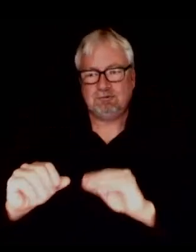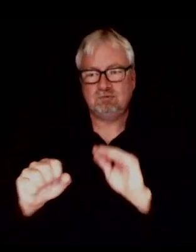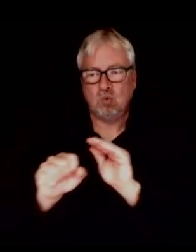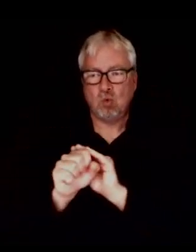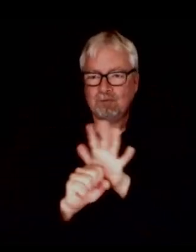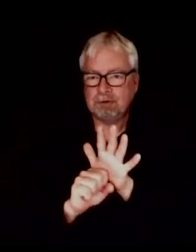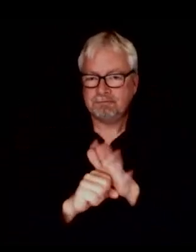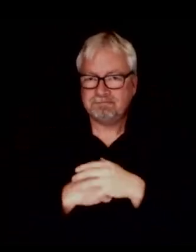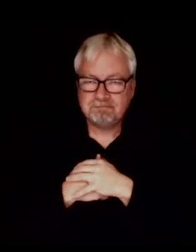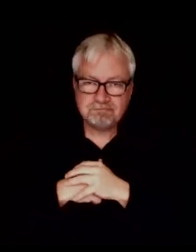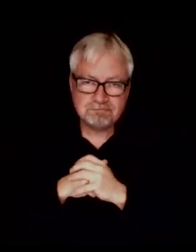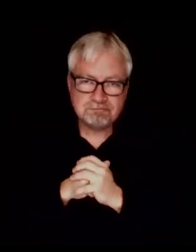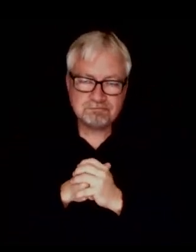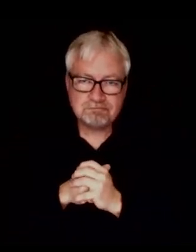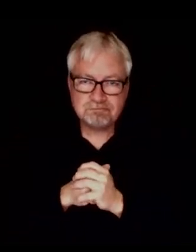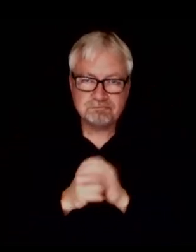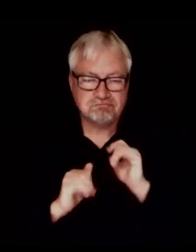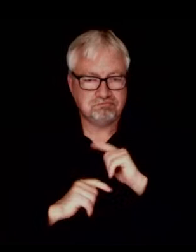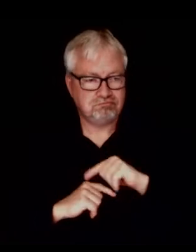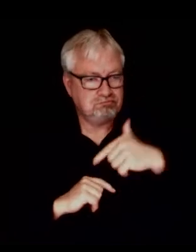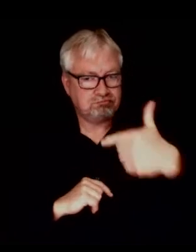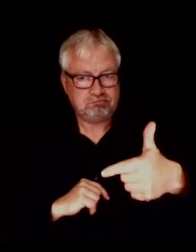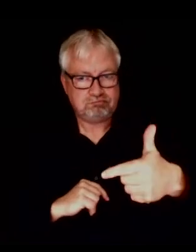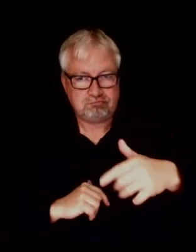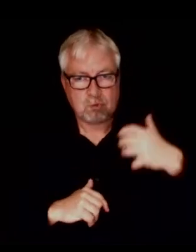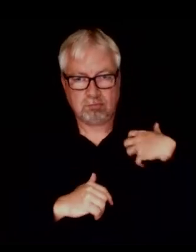to Commissioner Mueller.